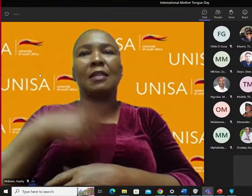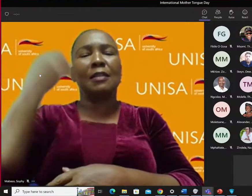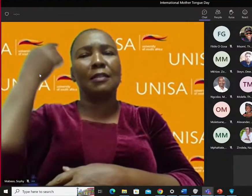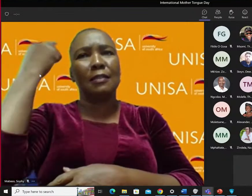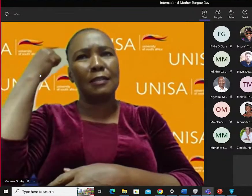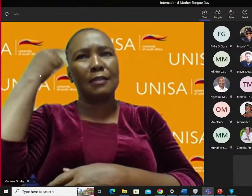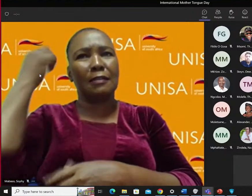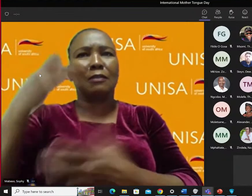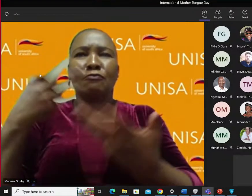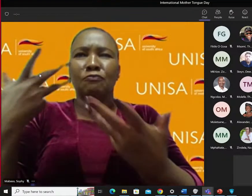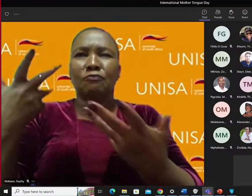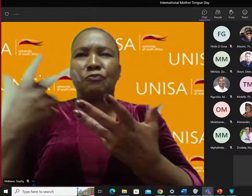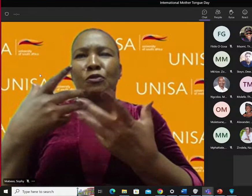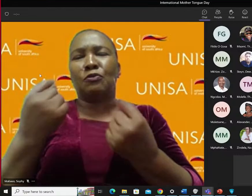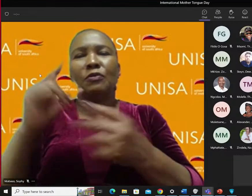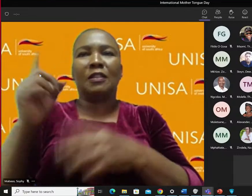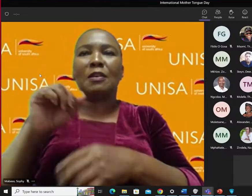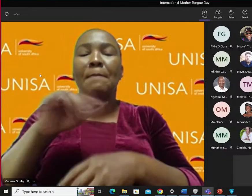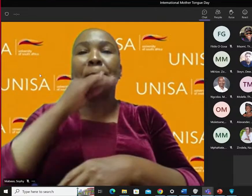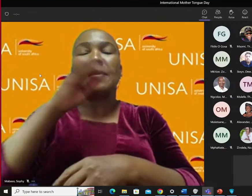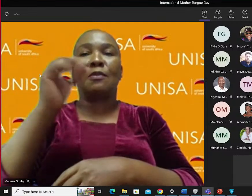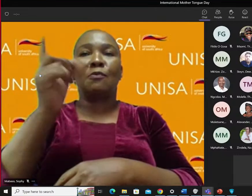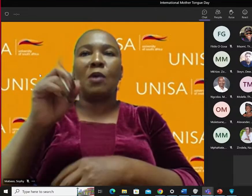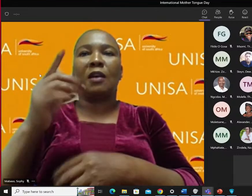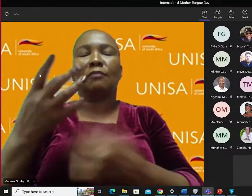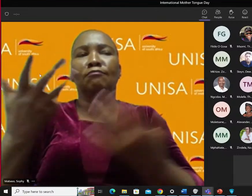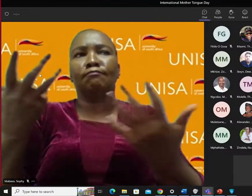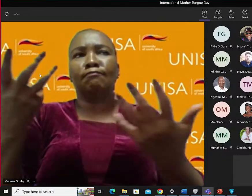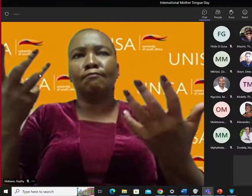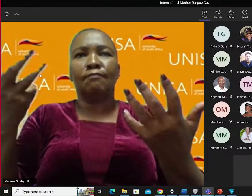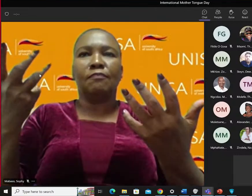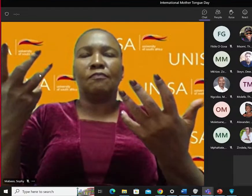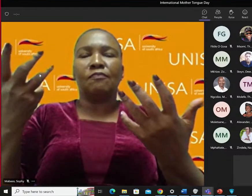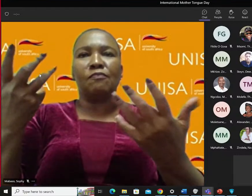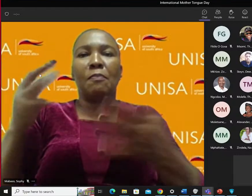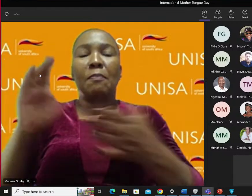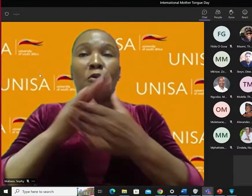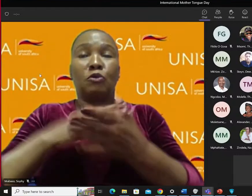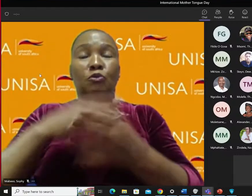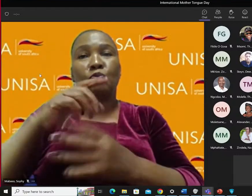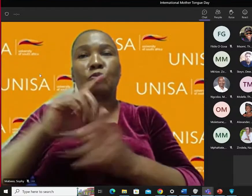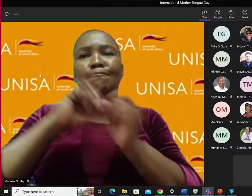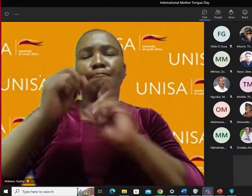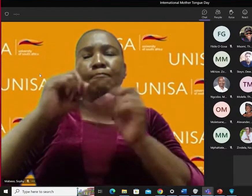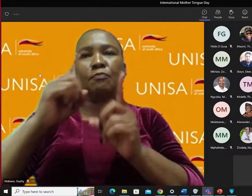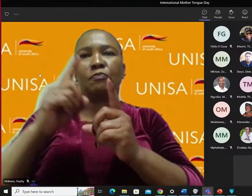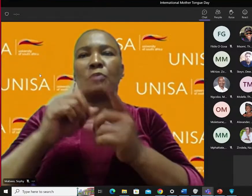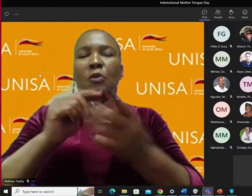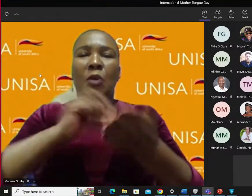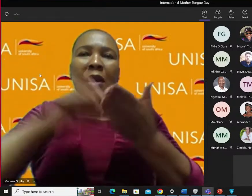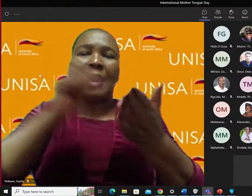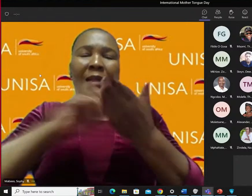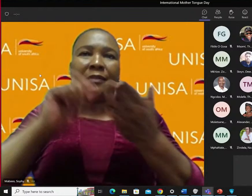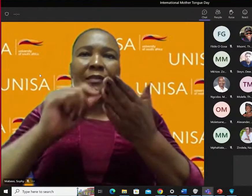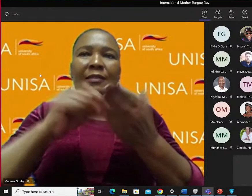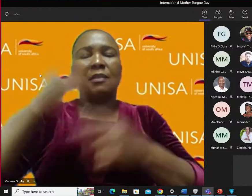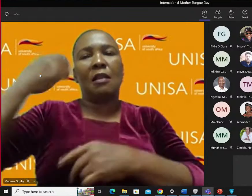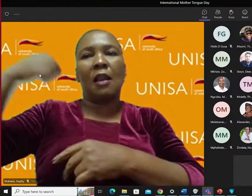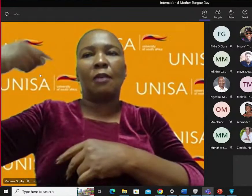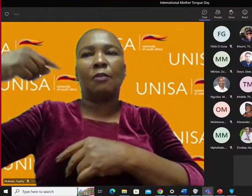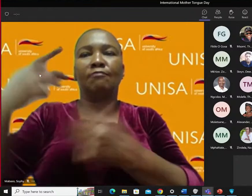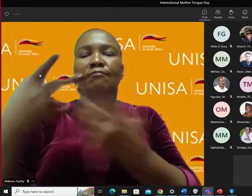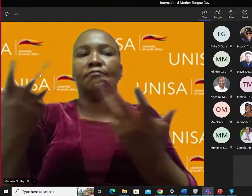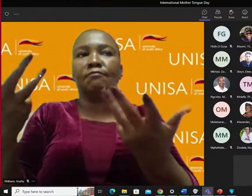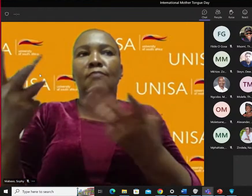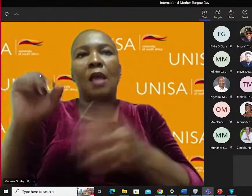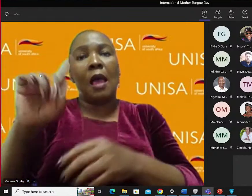sizizidenge, which means because we speak and we write in our languages, other